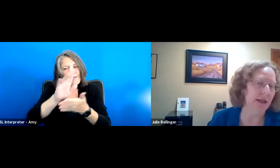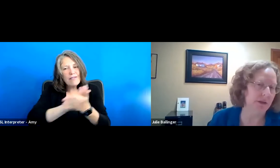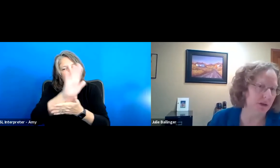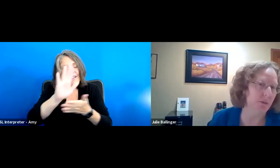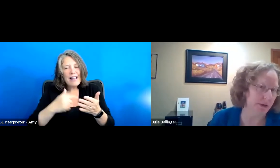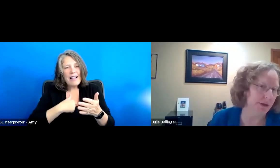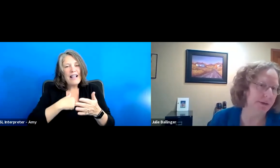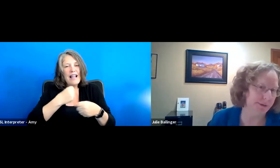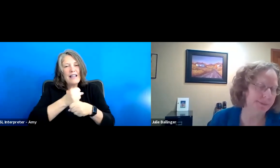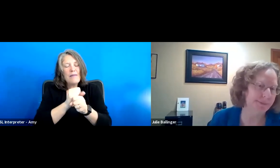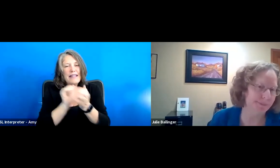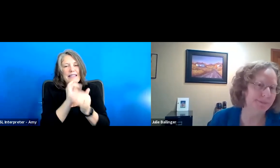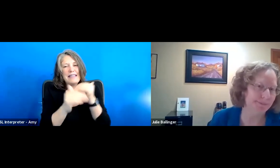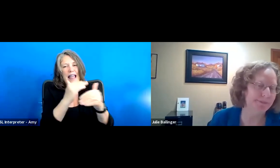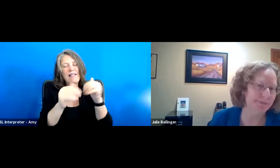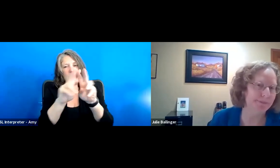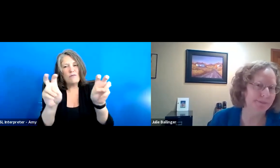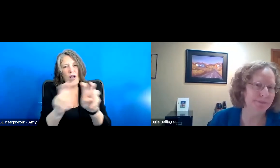this analysis process.